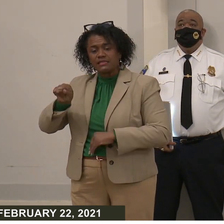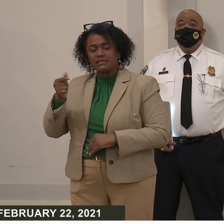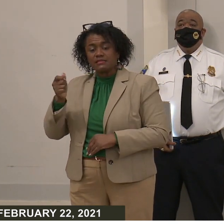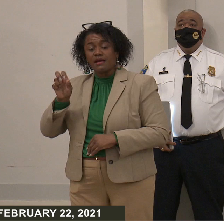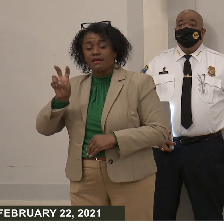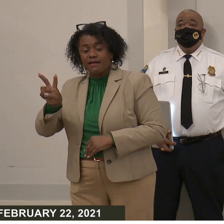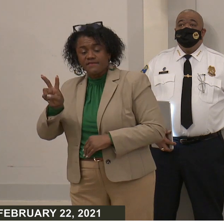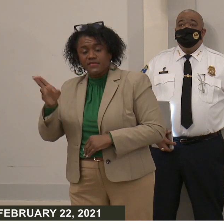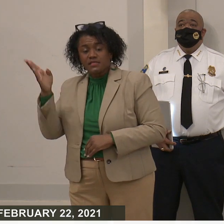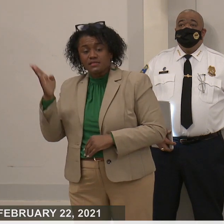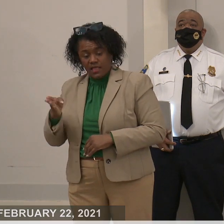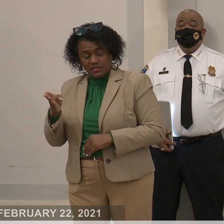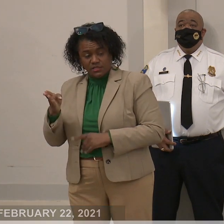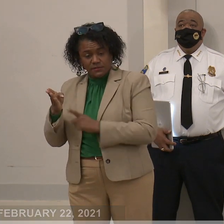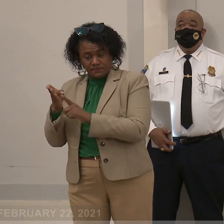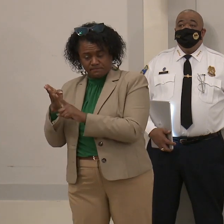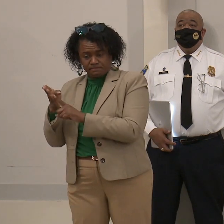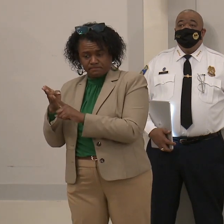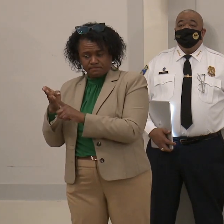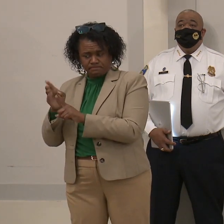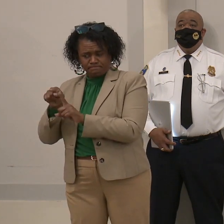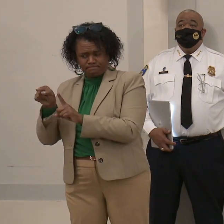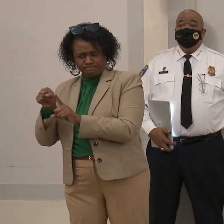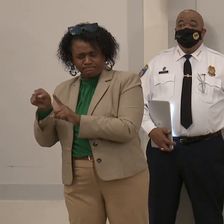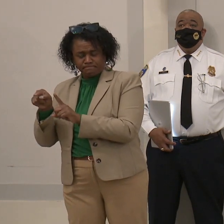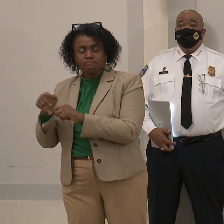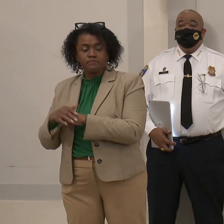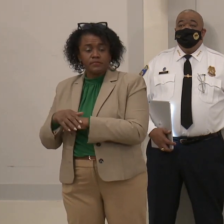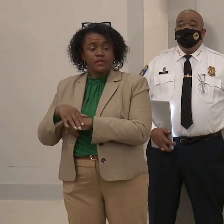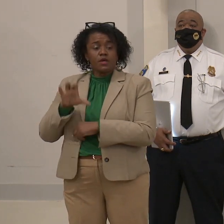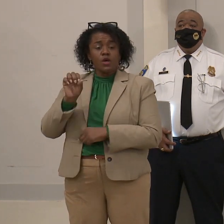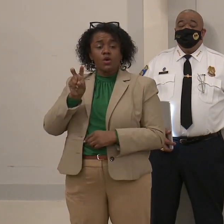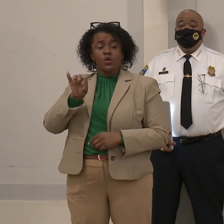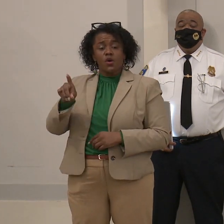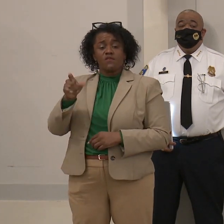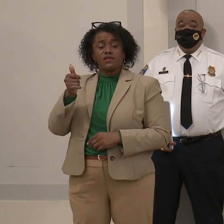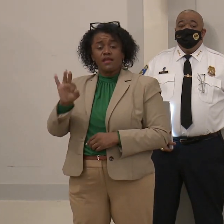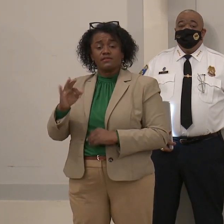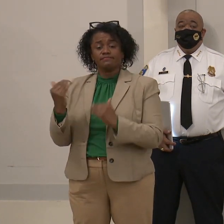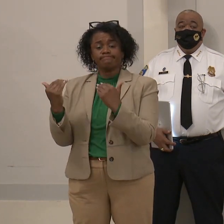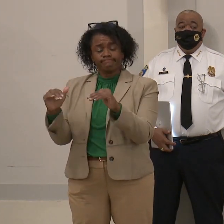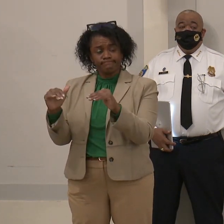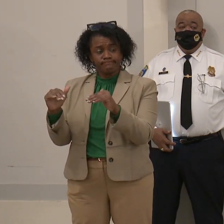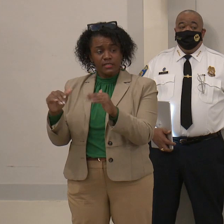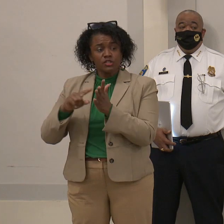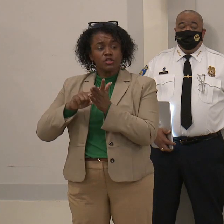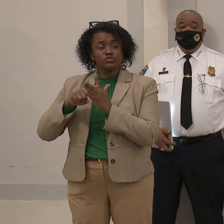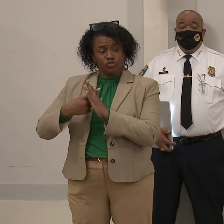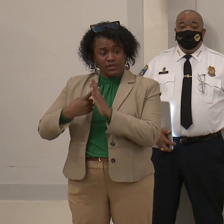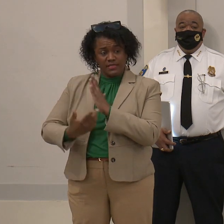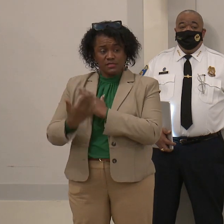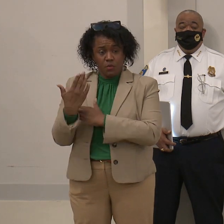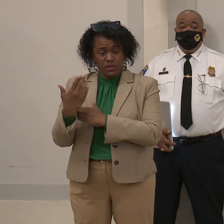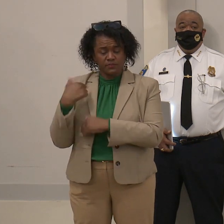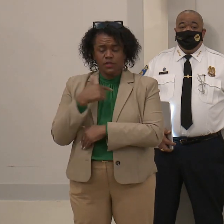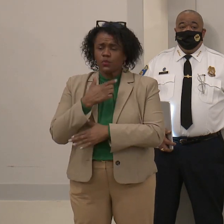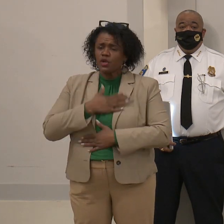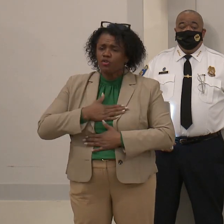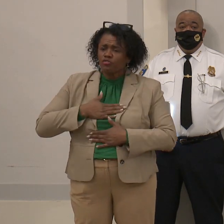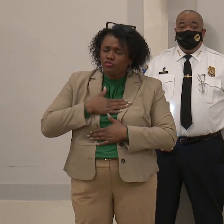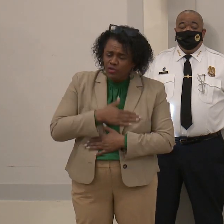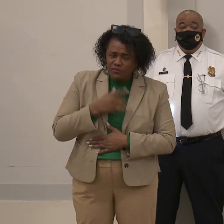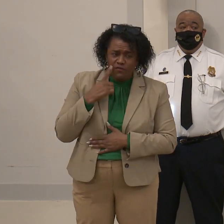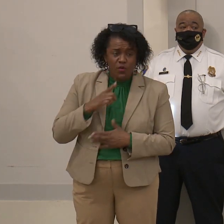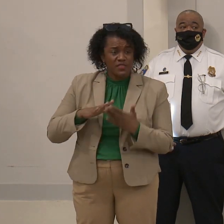coronavirus.baltimorecity.gov/testing. Finally, newly relaxed COVID-19 restrictions went into effect this morning. We are grateful to the